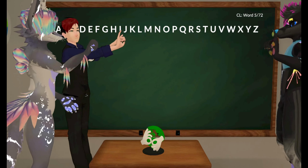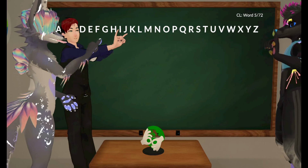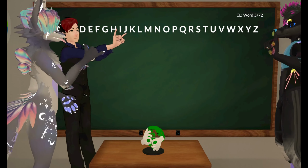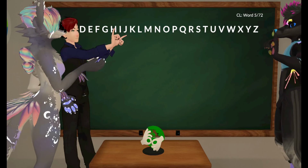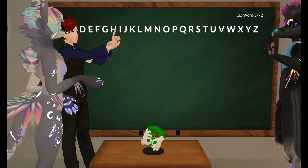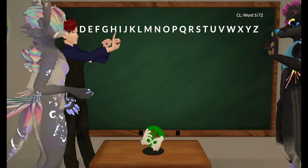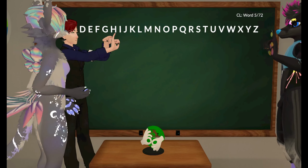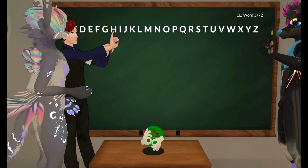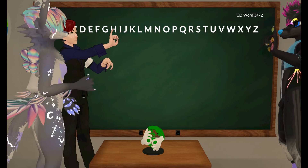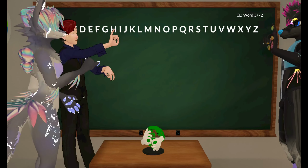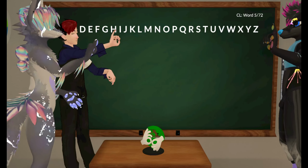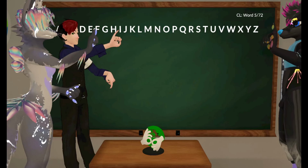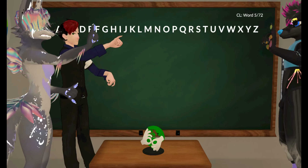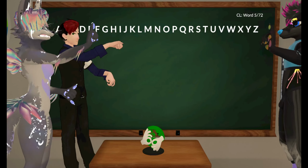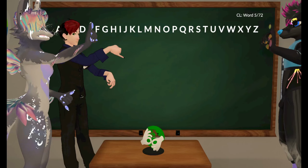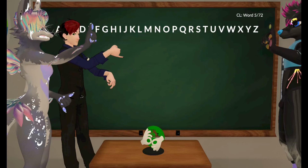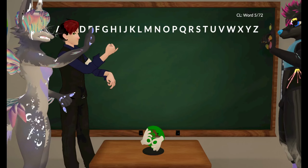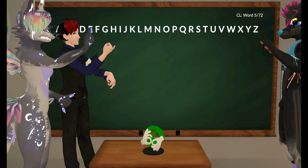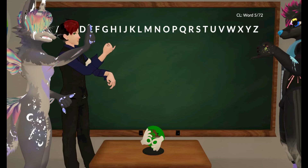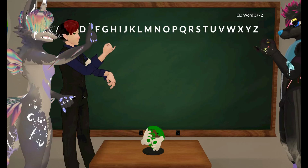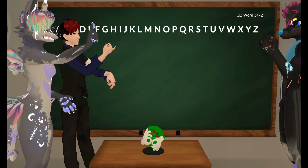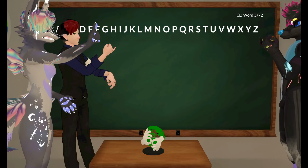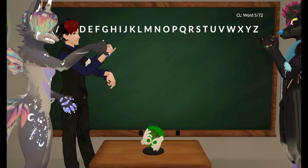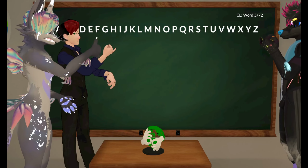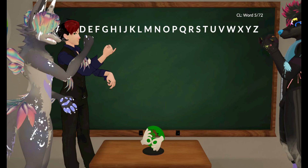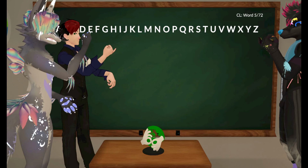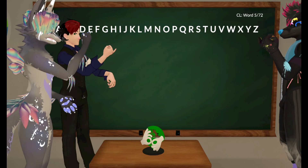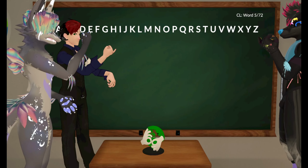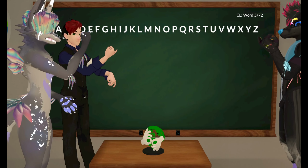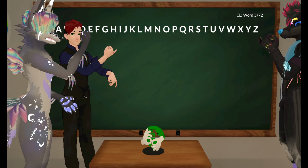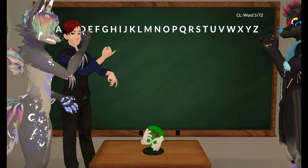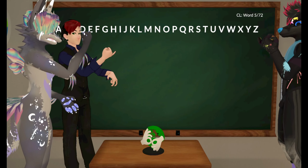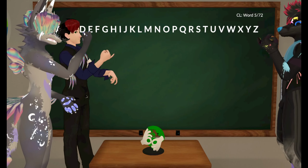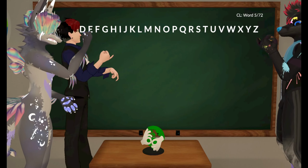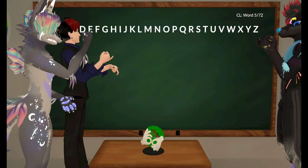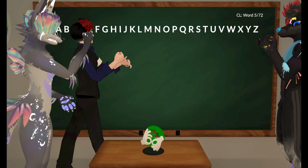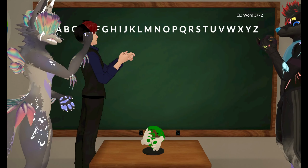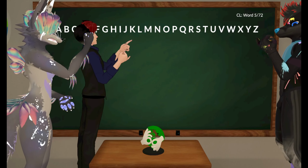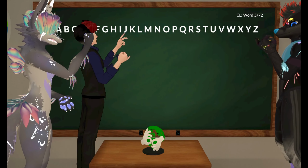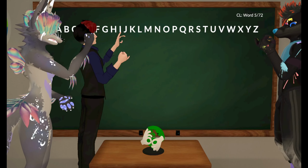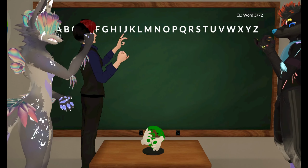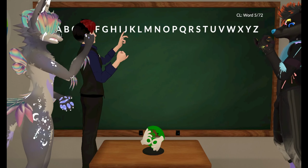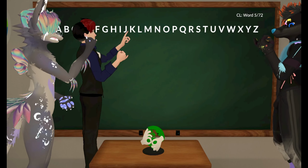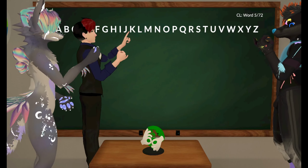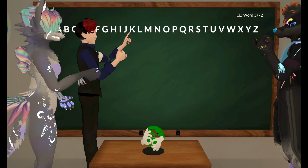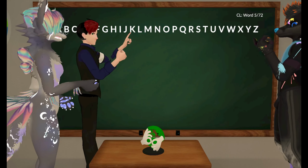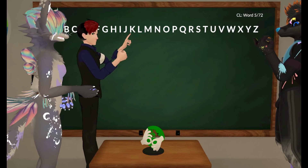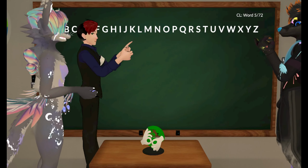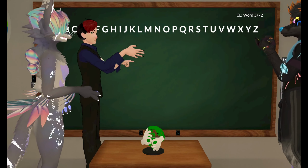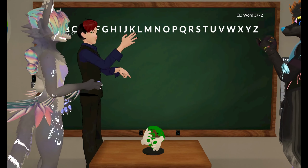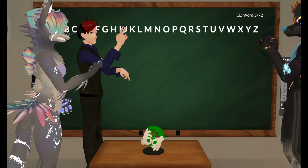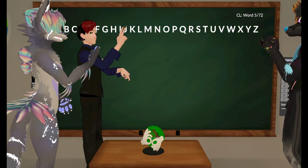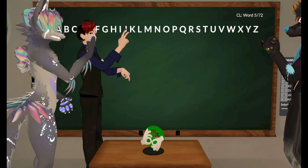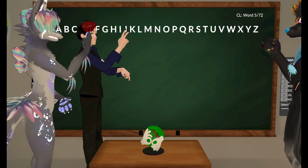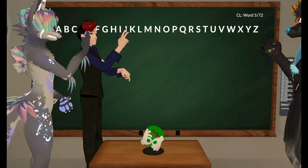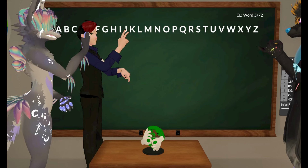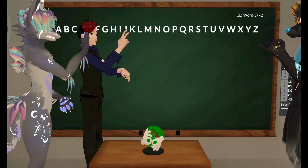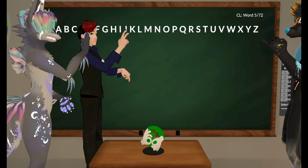Then J is we're taking this and we're just making a J shape. All right. K, as